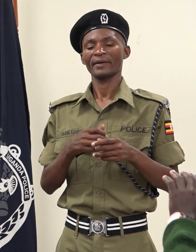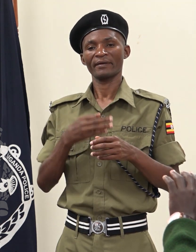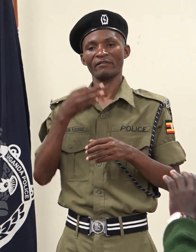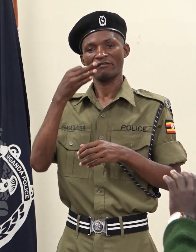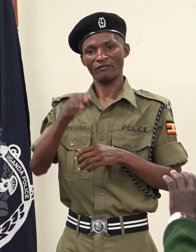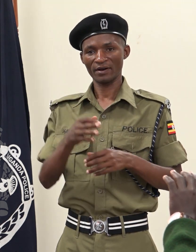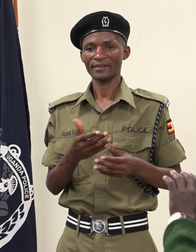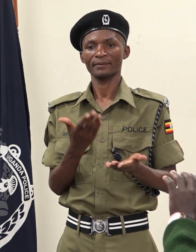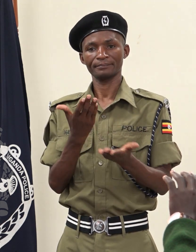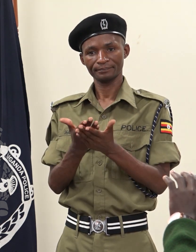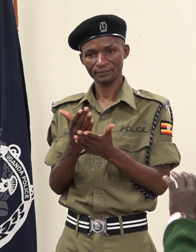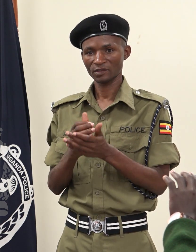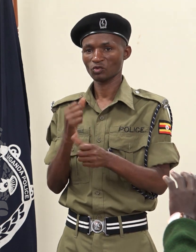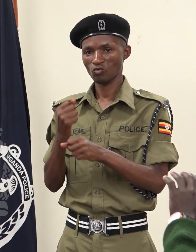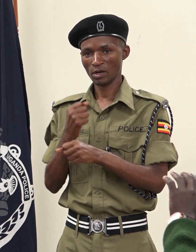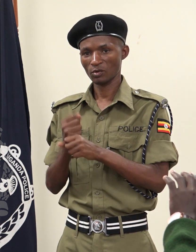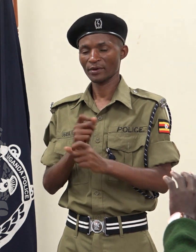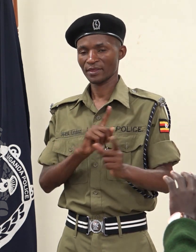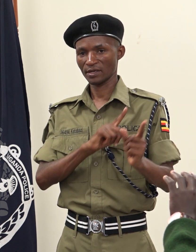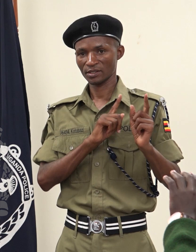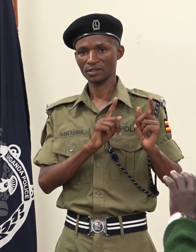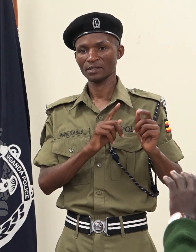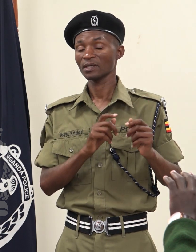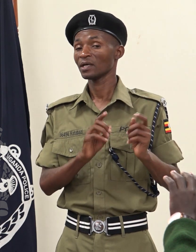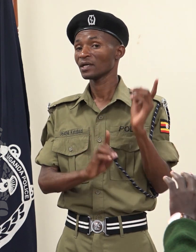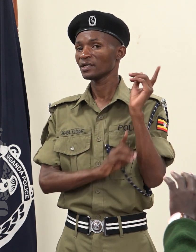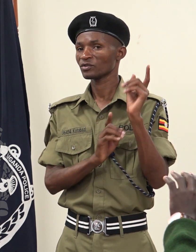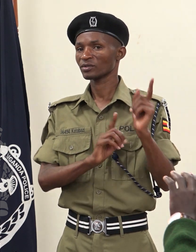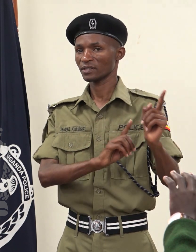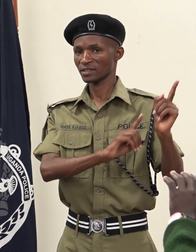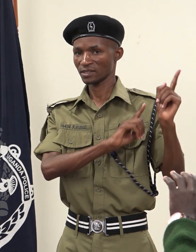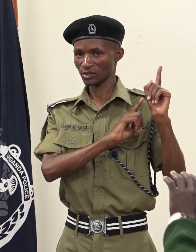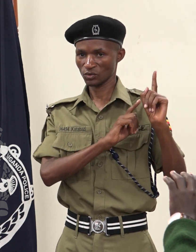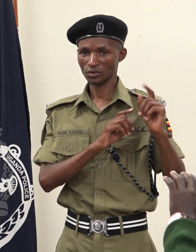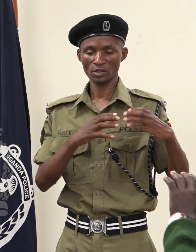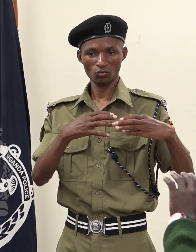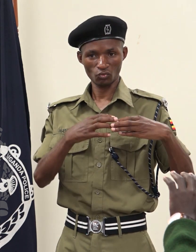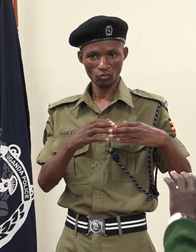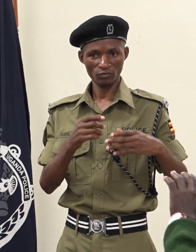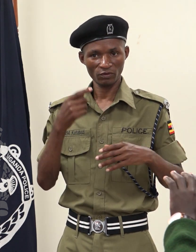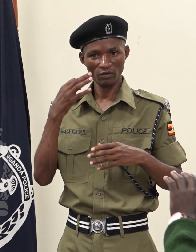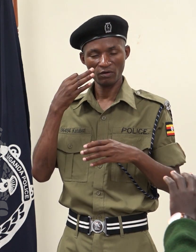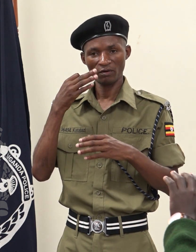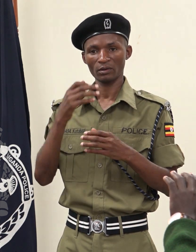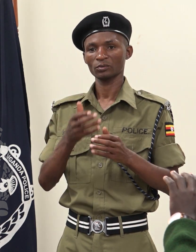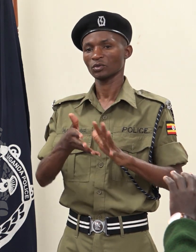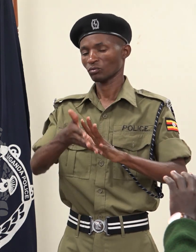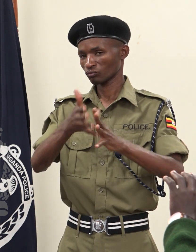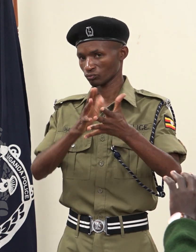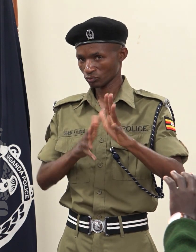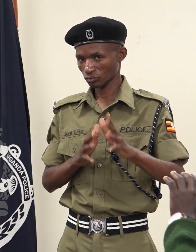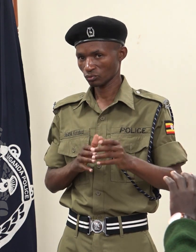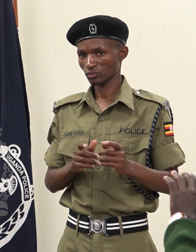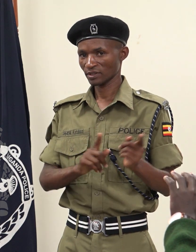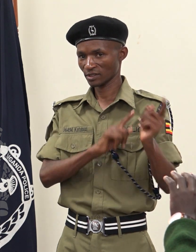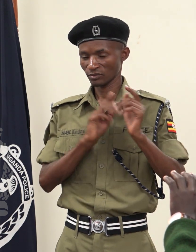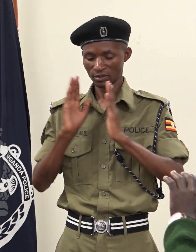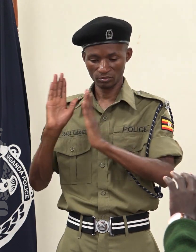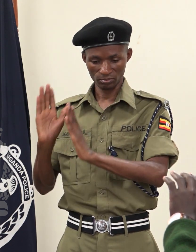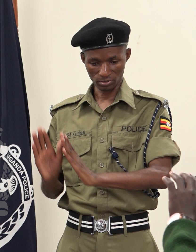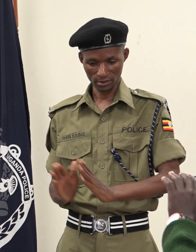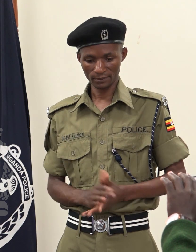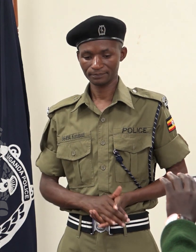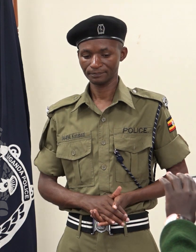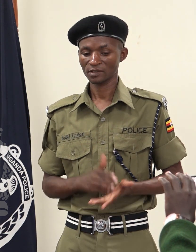work with the District Security Committee in advance for thorough security planning. Of course, wherever we come out like this to